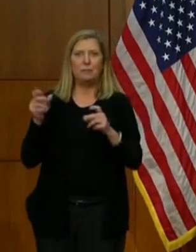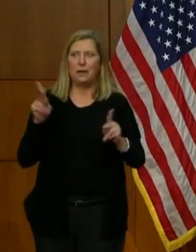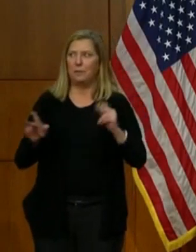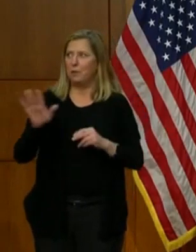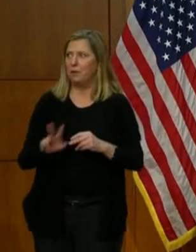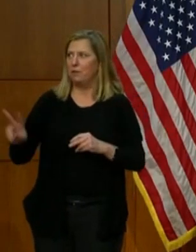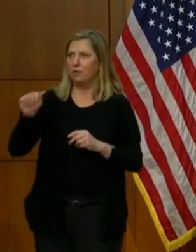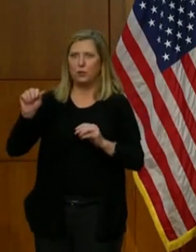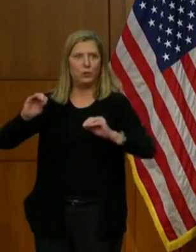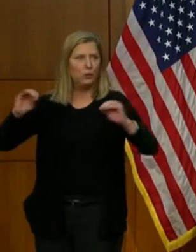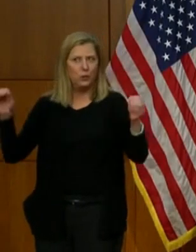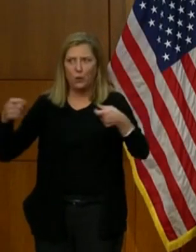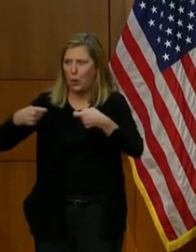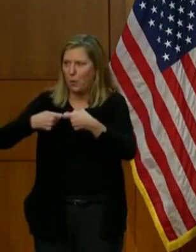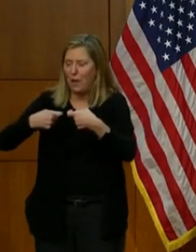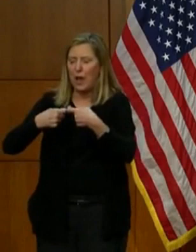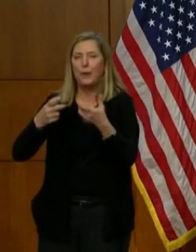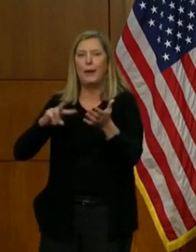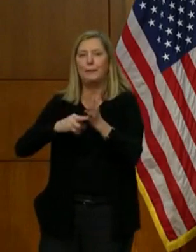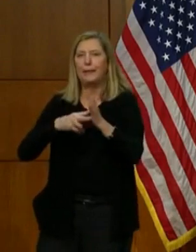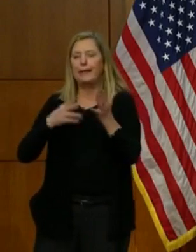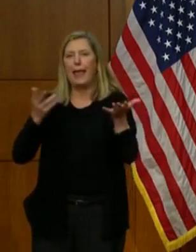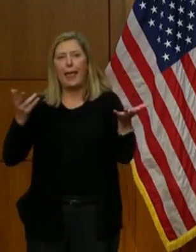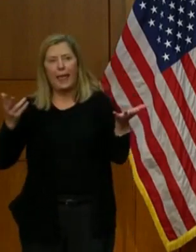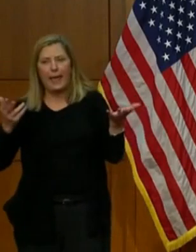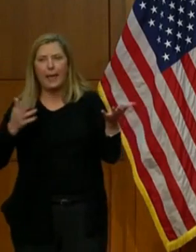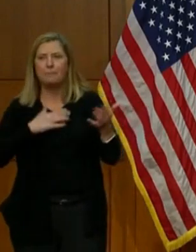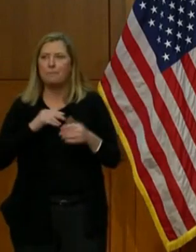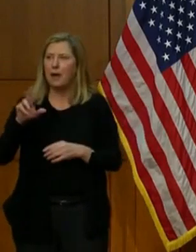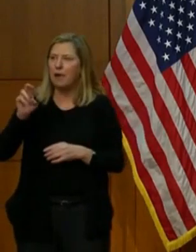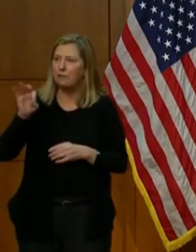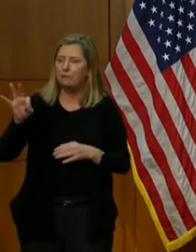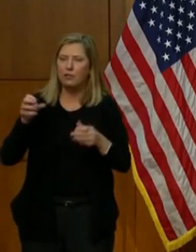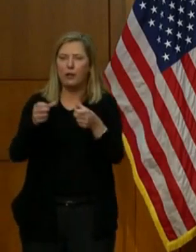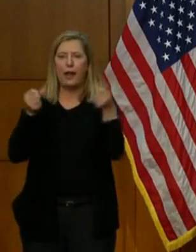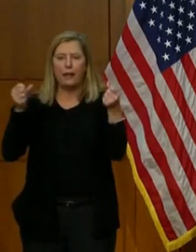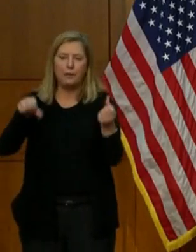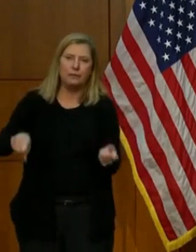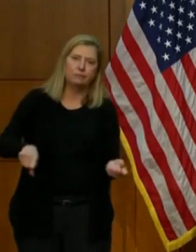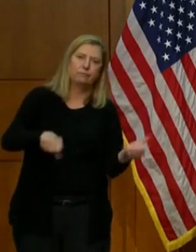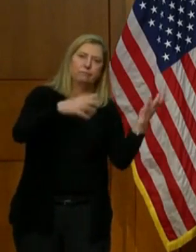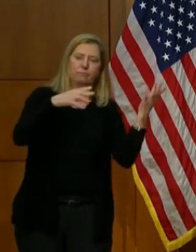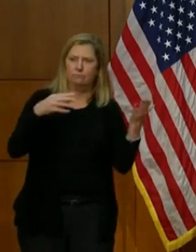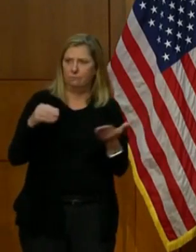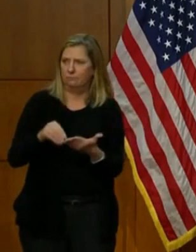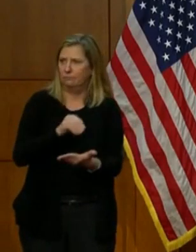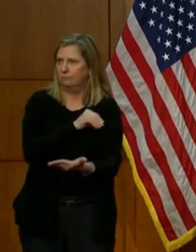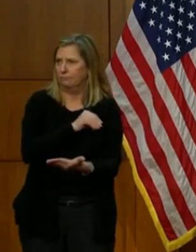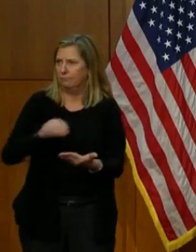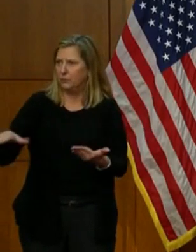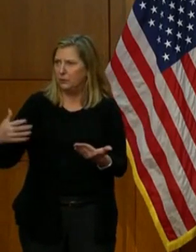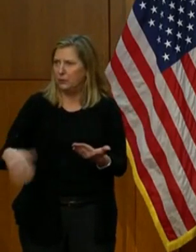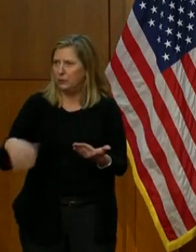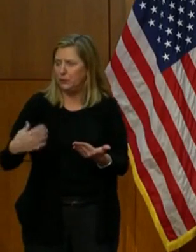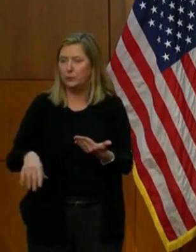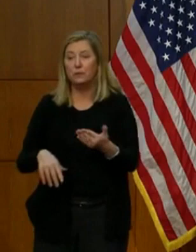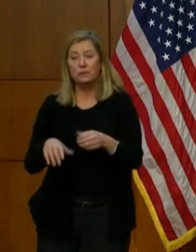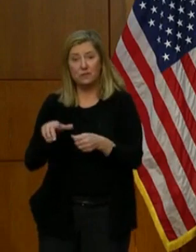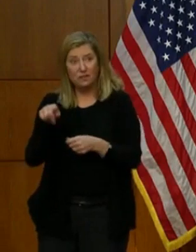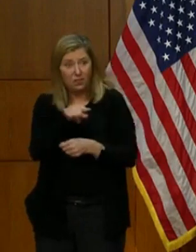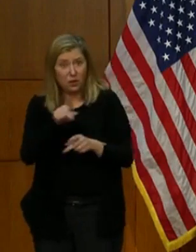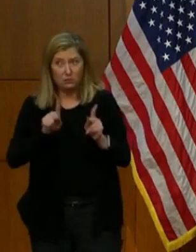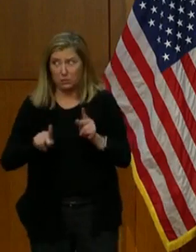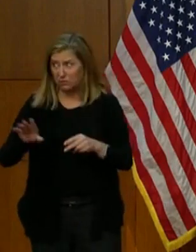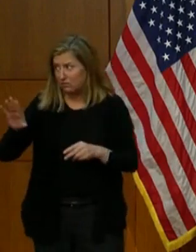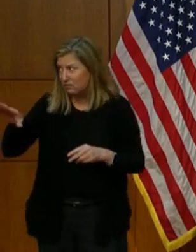forced to throw away everything inside their freezers, their refrigerators. Of course, that's a huge expense. Some of them are asking their localities,